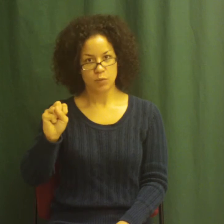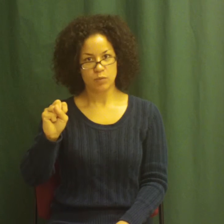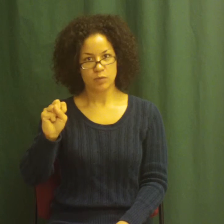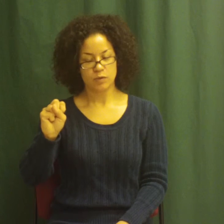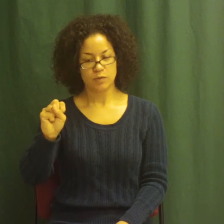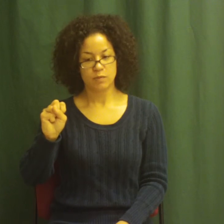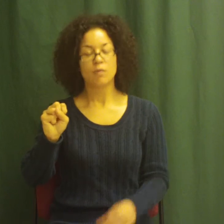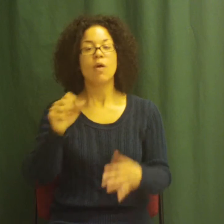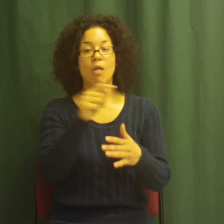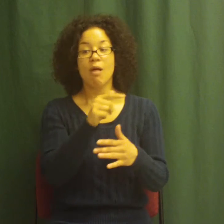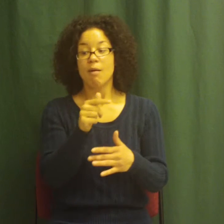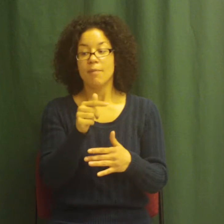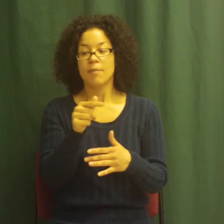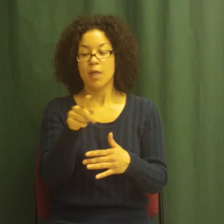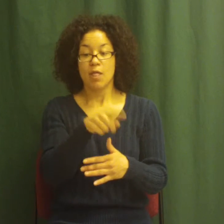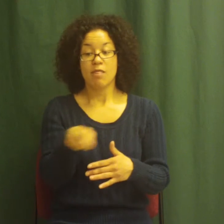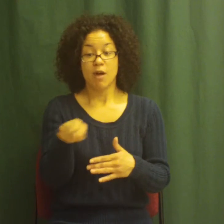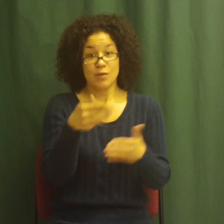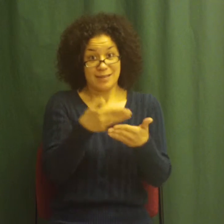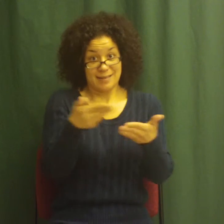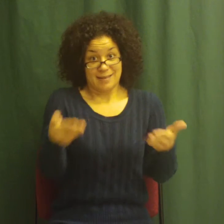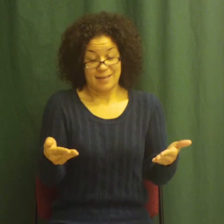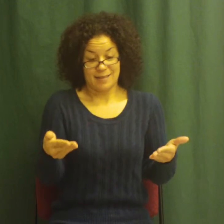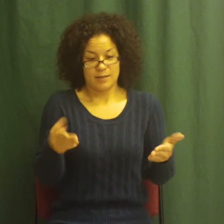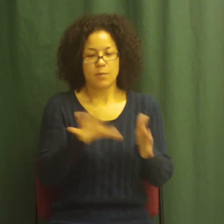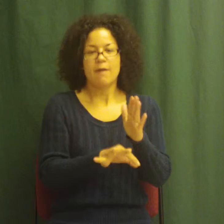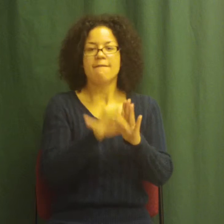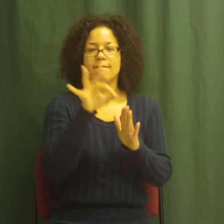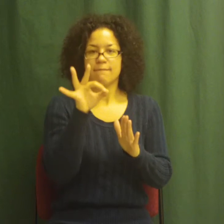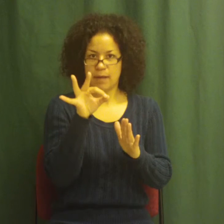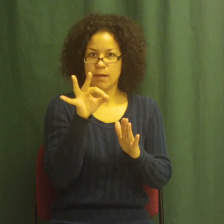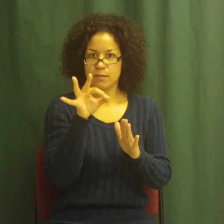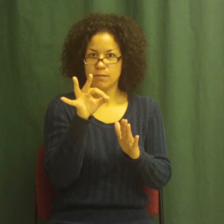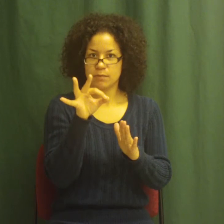These same excavations have also shown that the Vikings made soap.